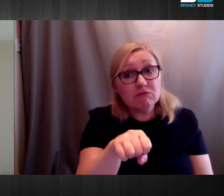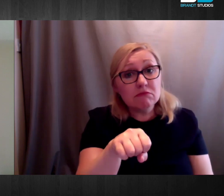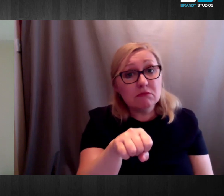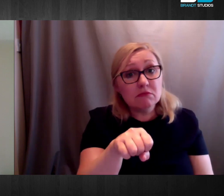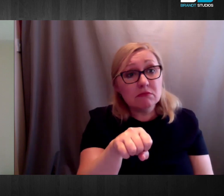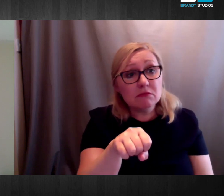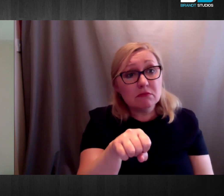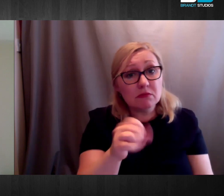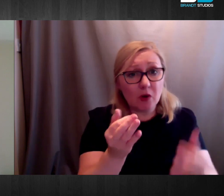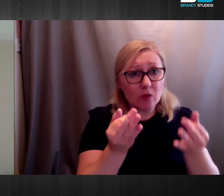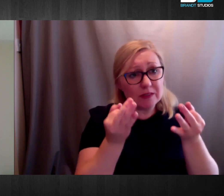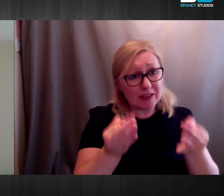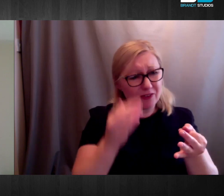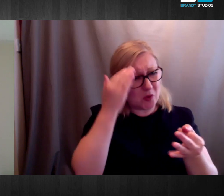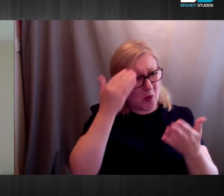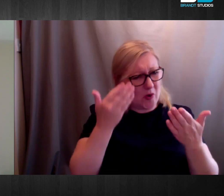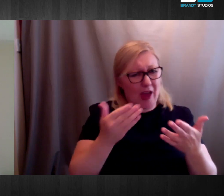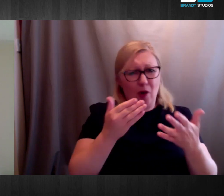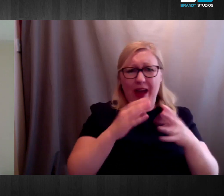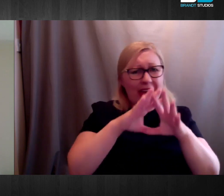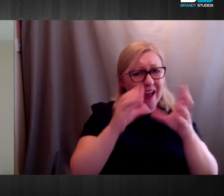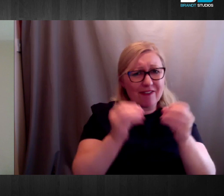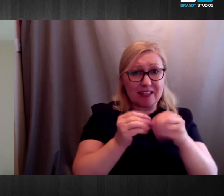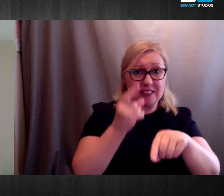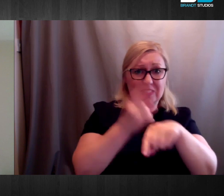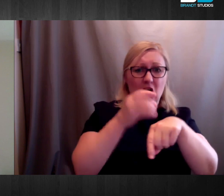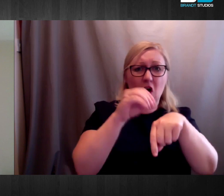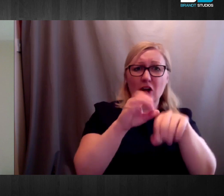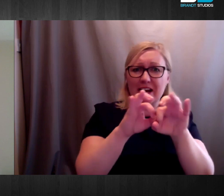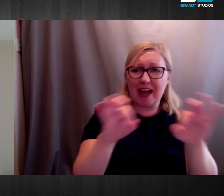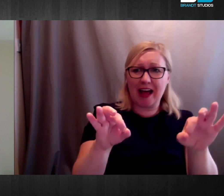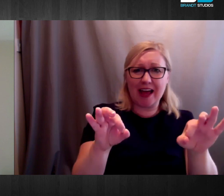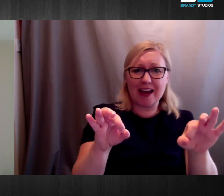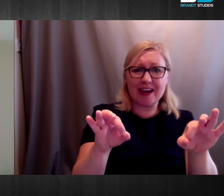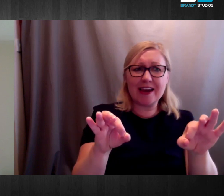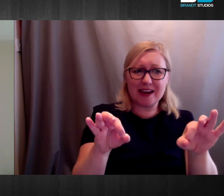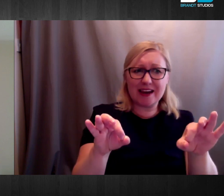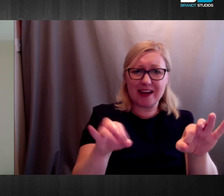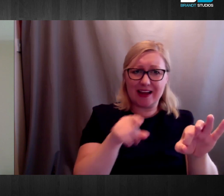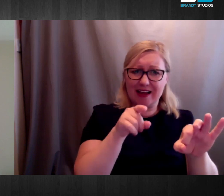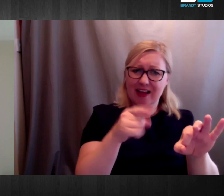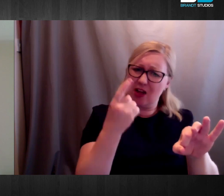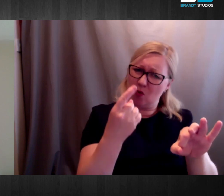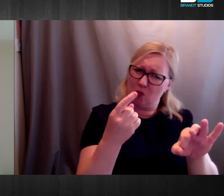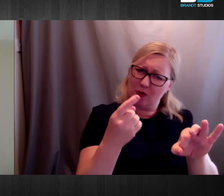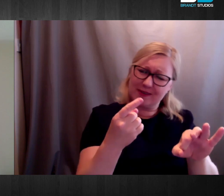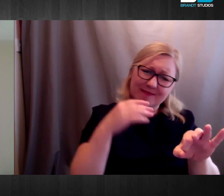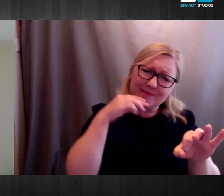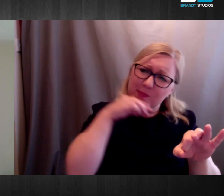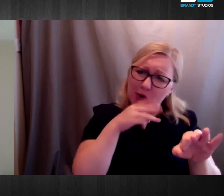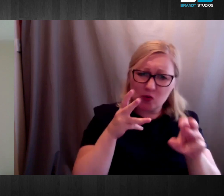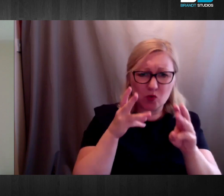So I think that's going to be the huge focus of connecting with people online, using social